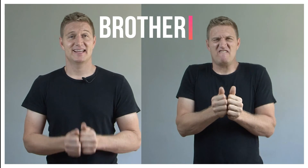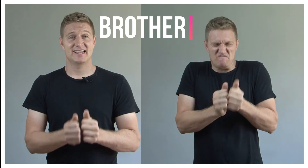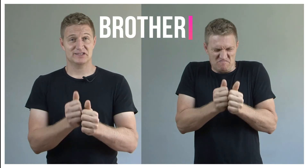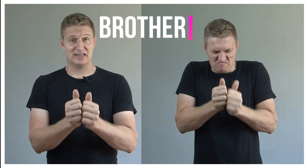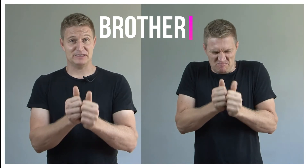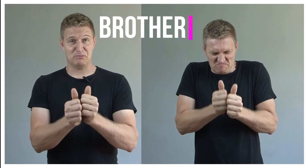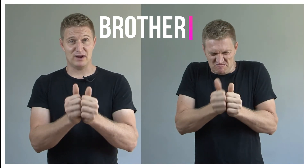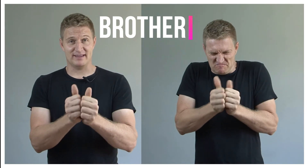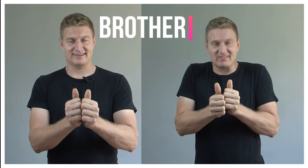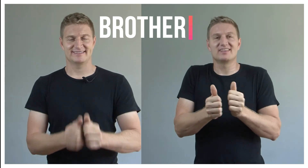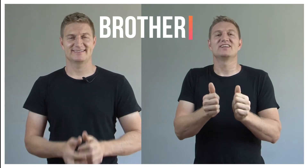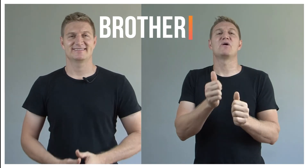That's brother.